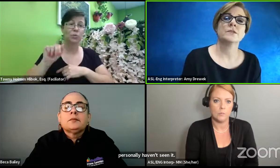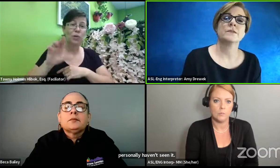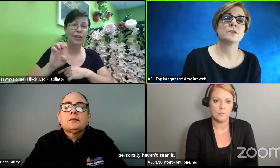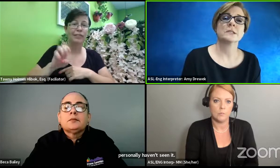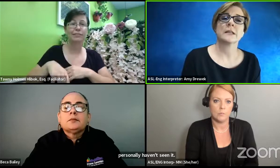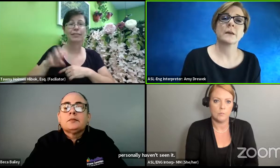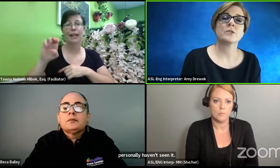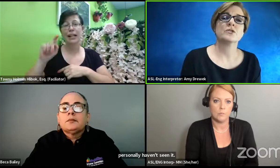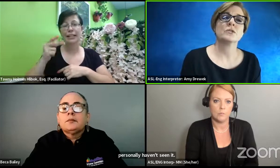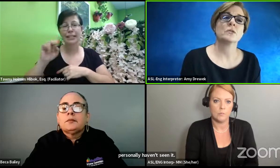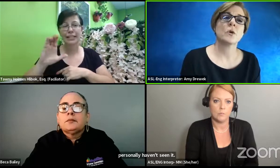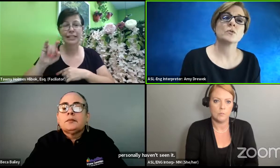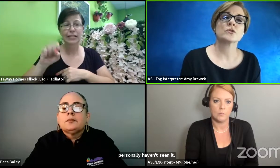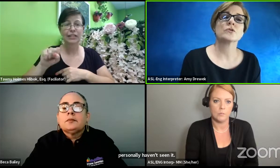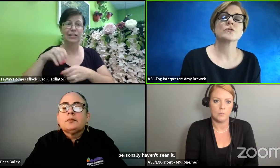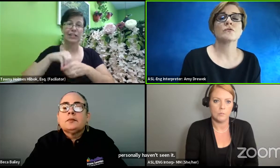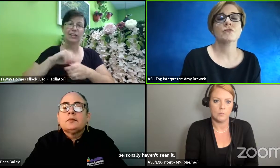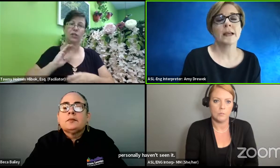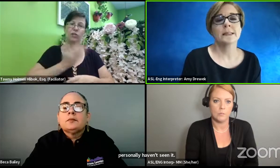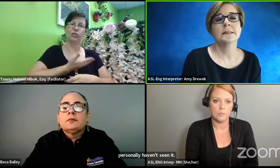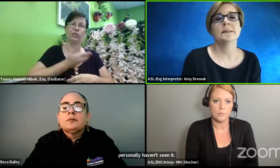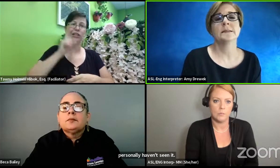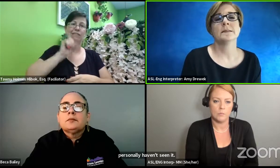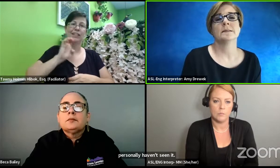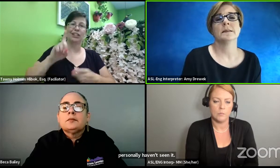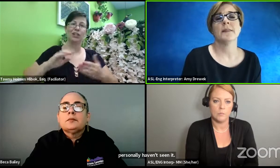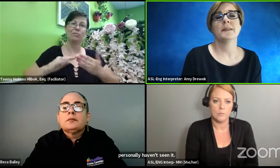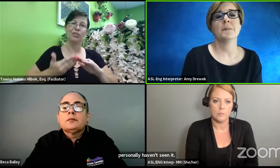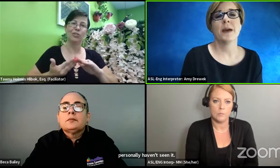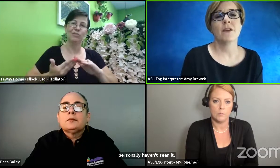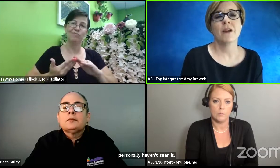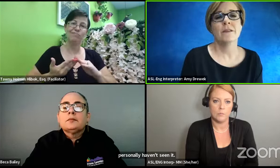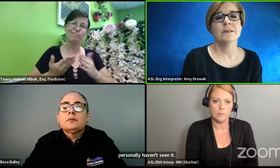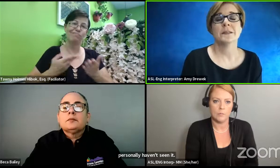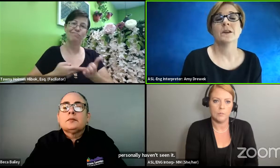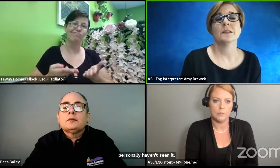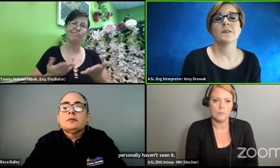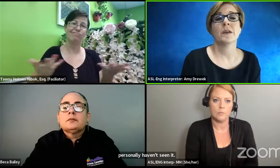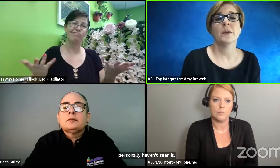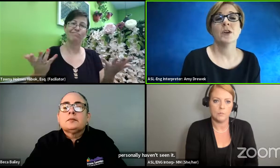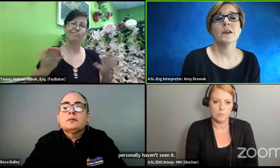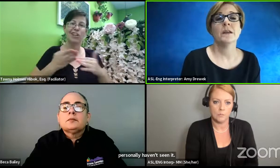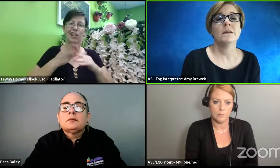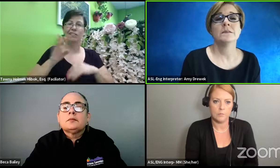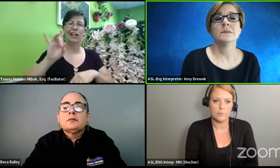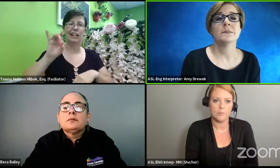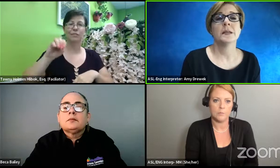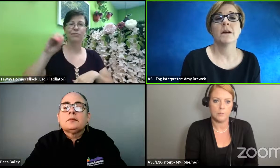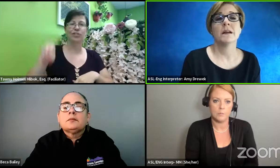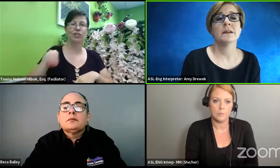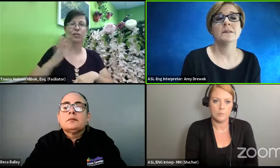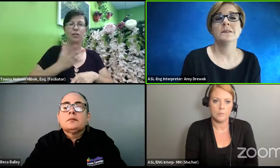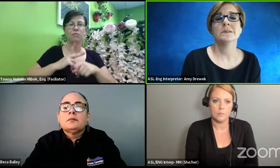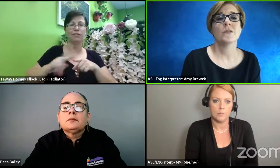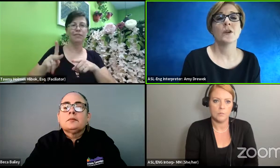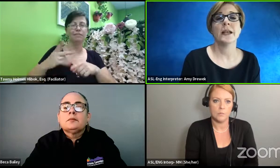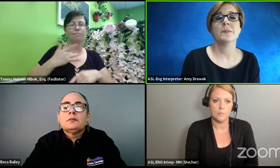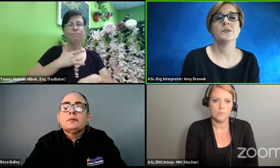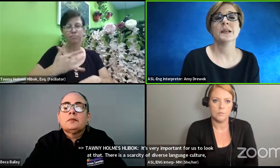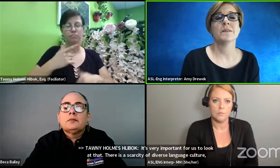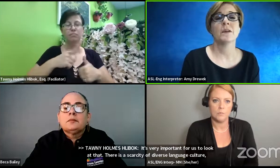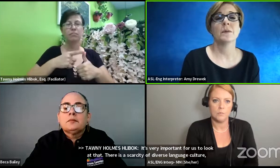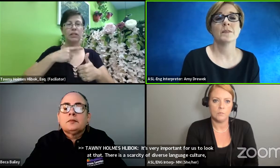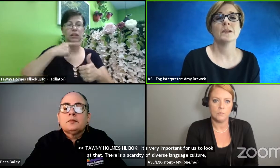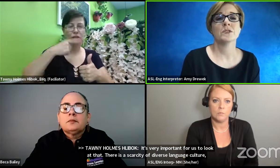of diverse language, culture, race, ethnic backgrounds in our deaf community. To be honest,